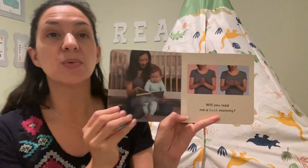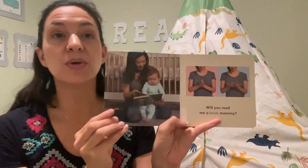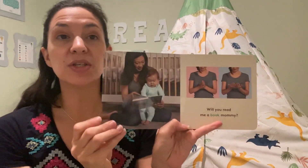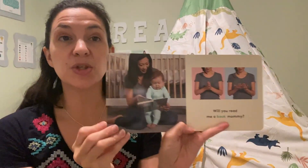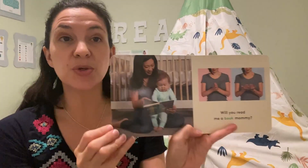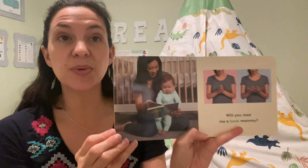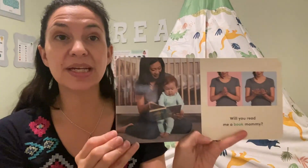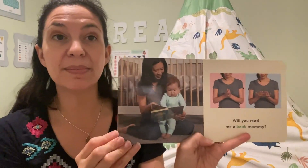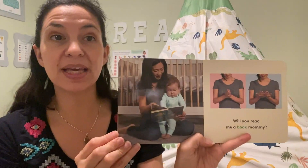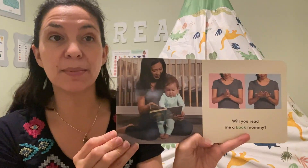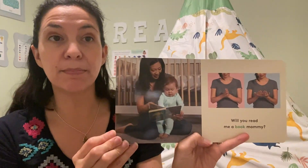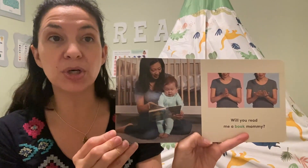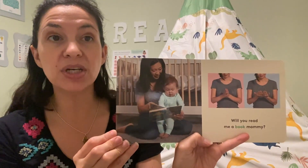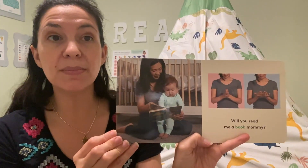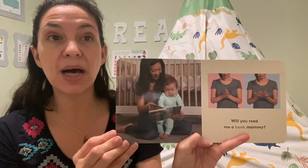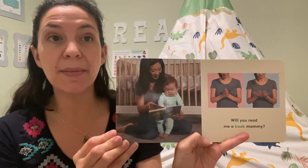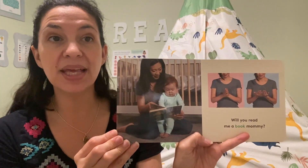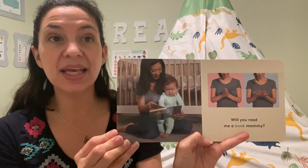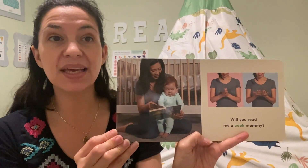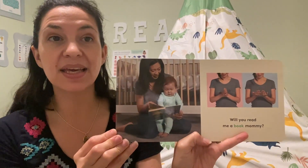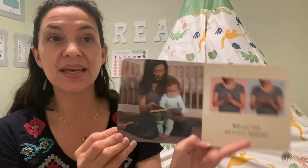Will you read me a book, Mommy?